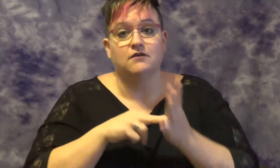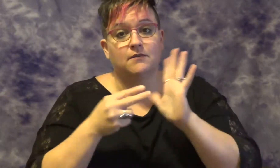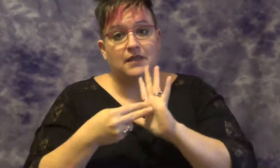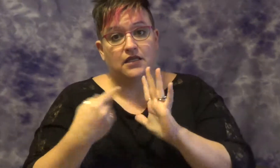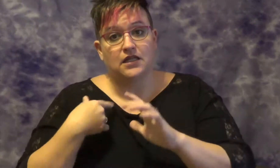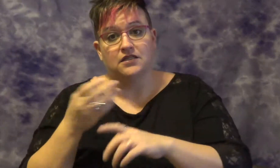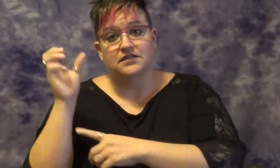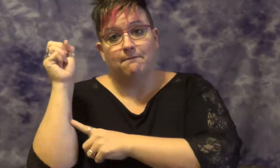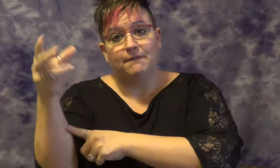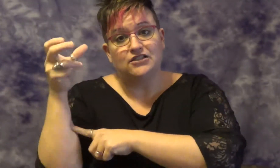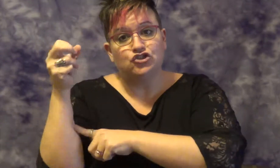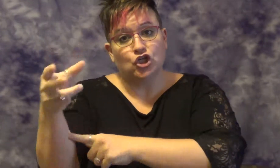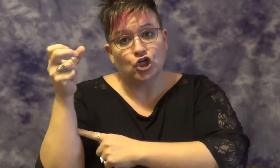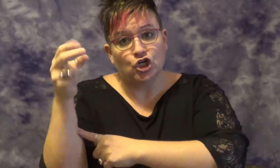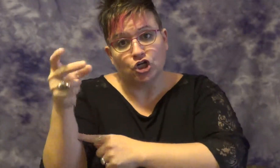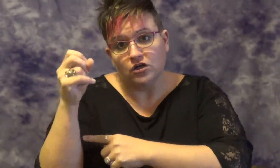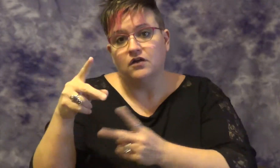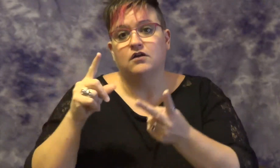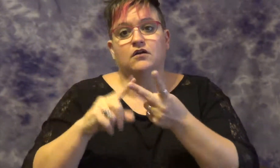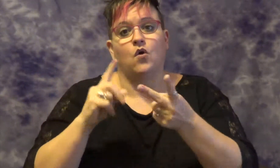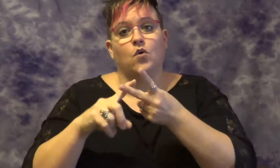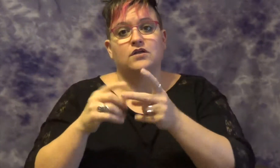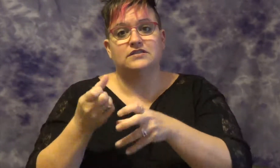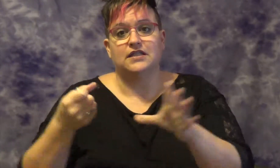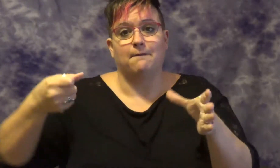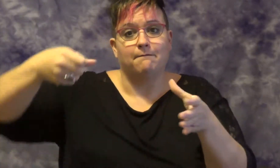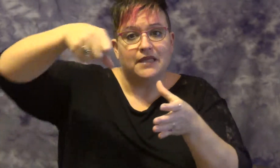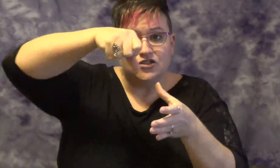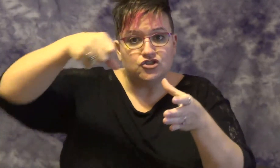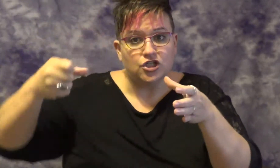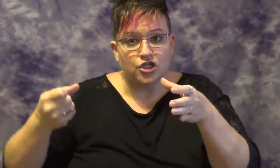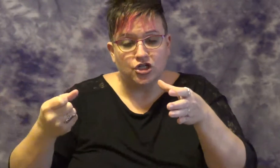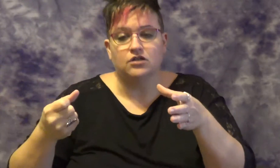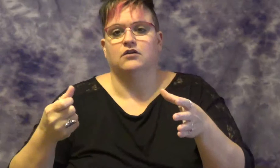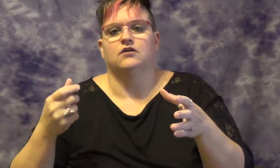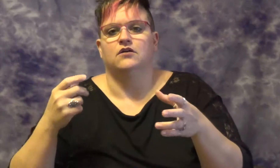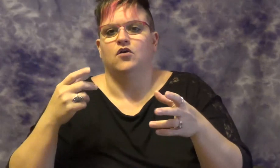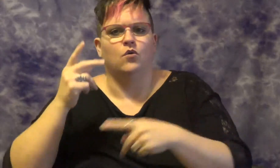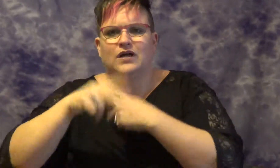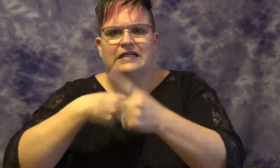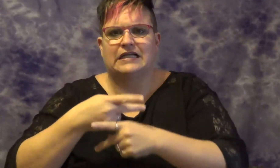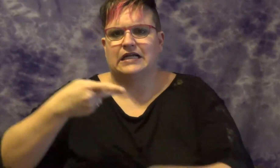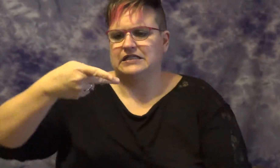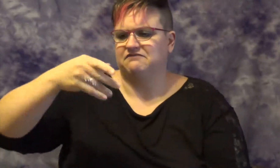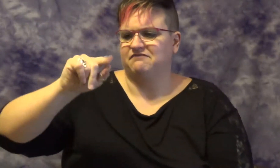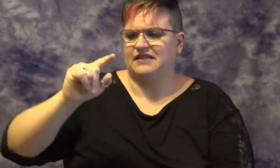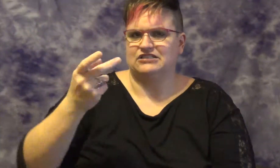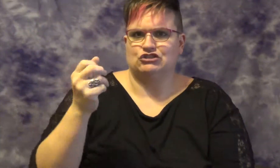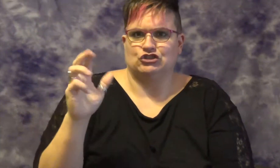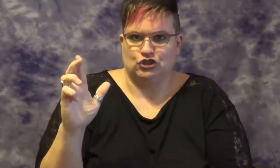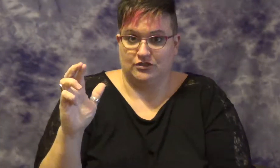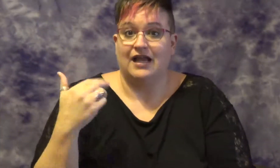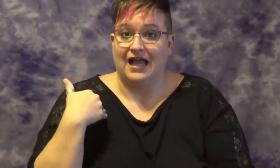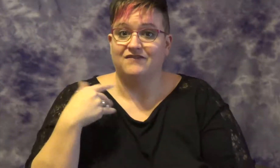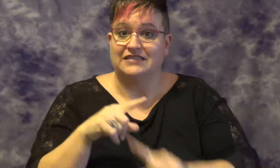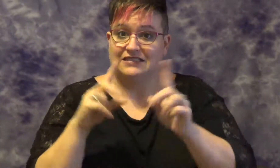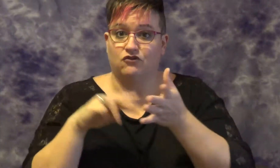when you think about pitcher, is it a pitcher from a baseball game, or is it a pitcher you put water in? What kind of pitcher is